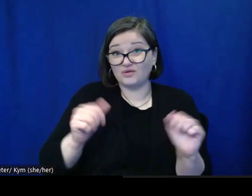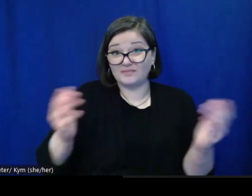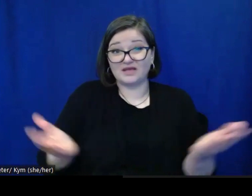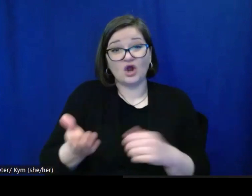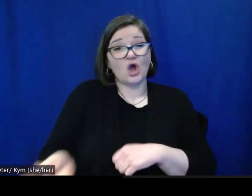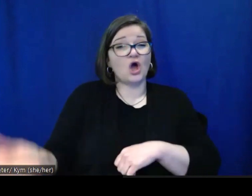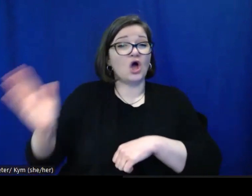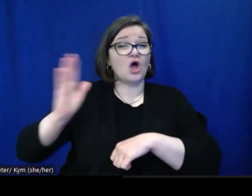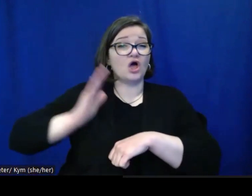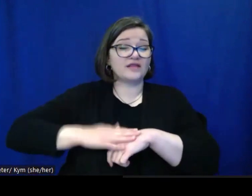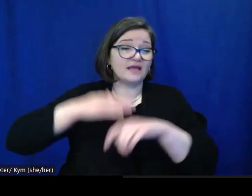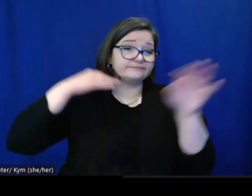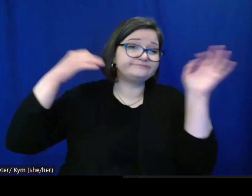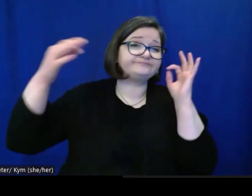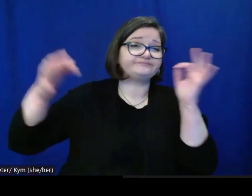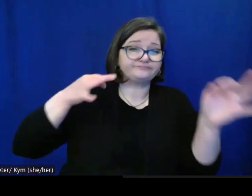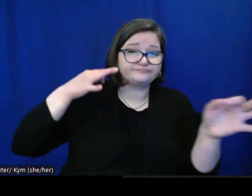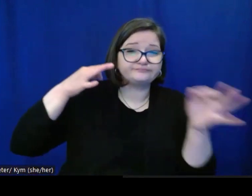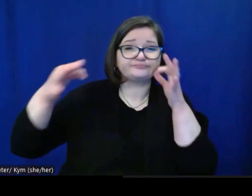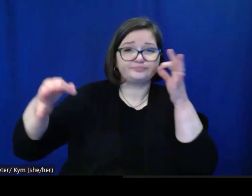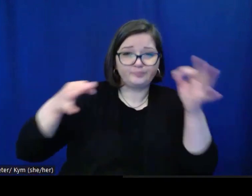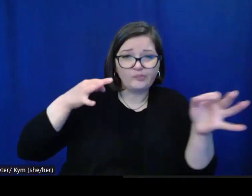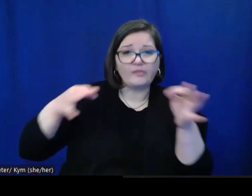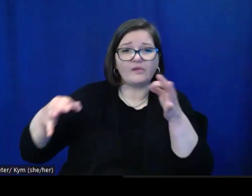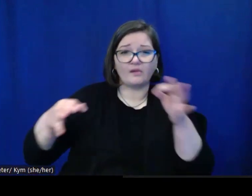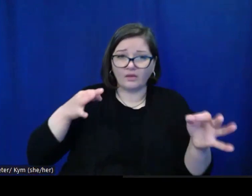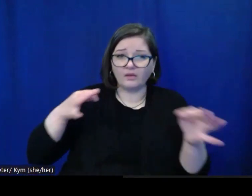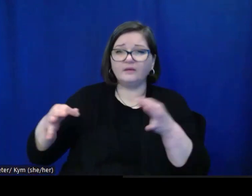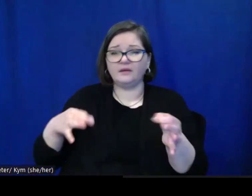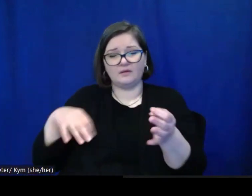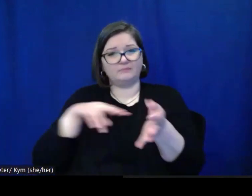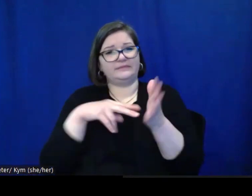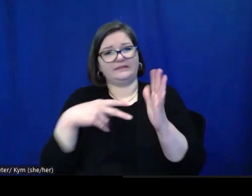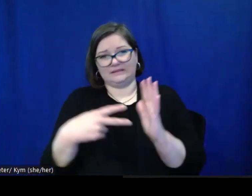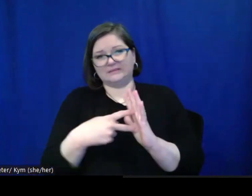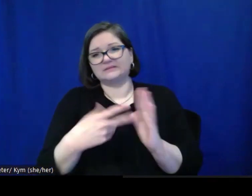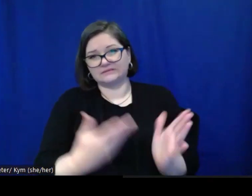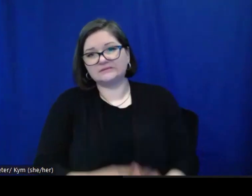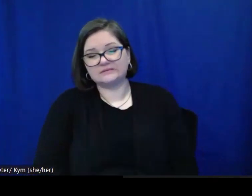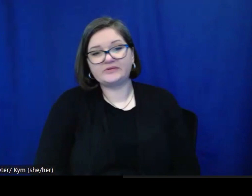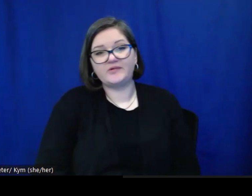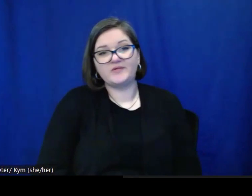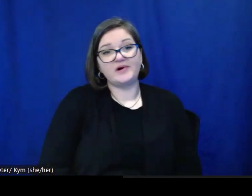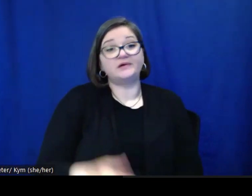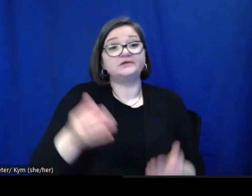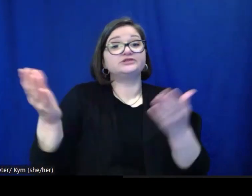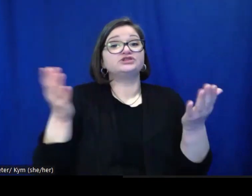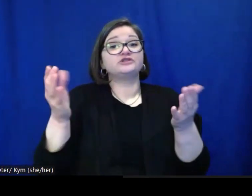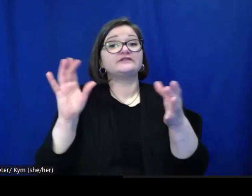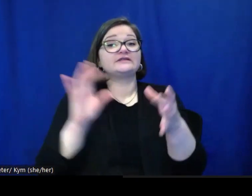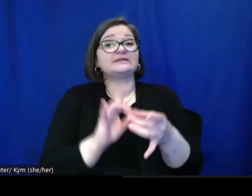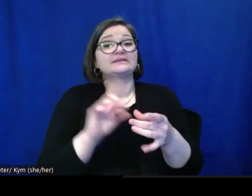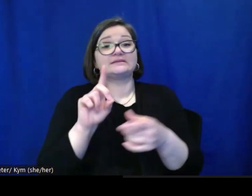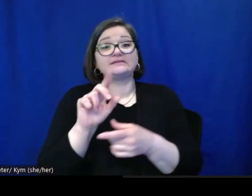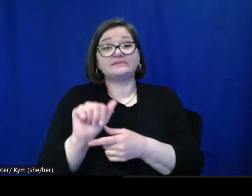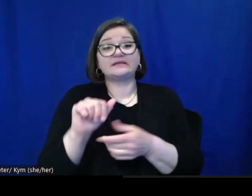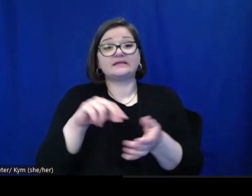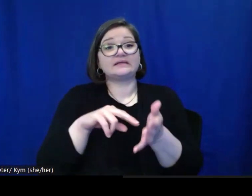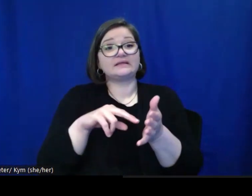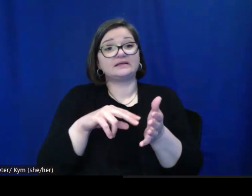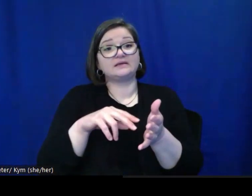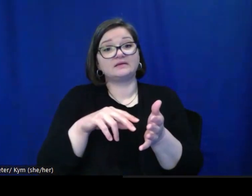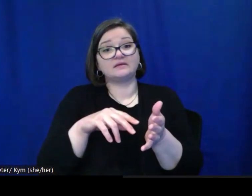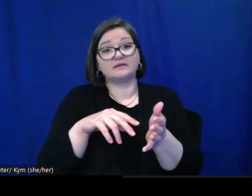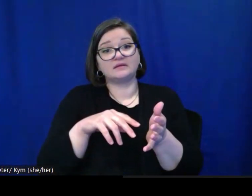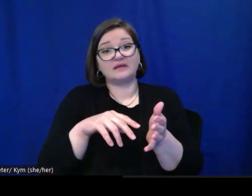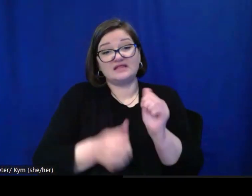day trying to educate people on what a service-connected disability is. A service-connected disability means, in most